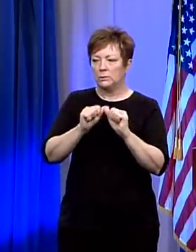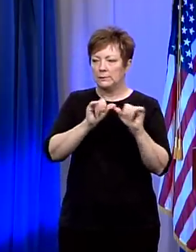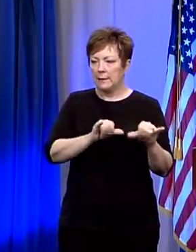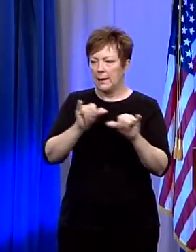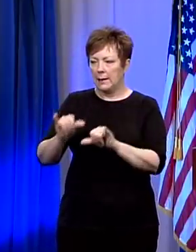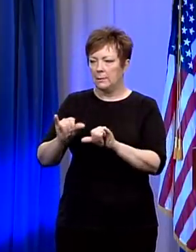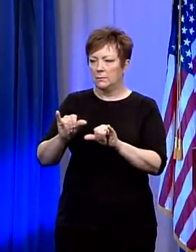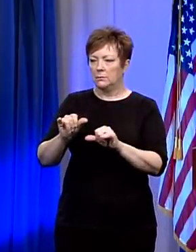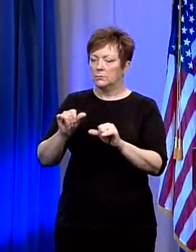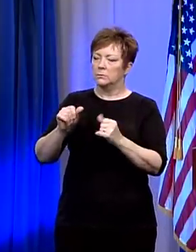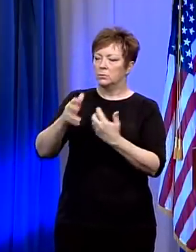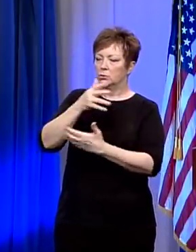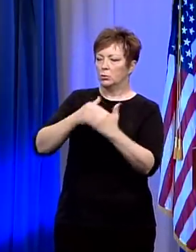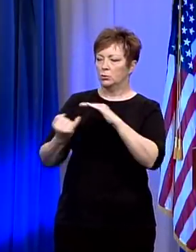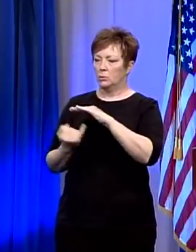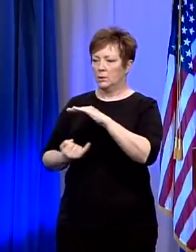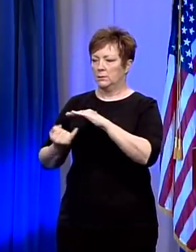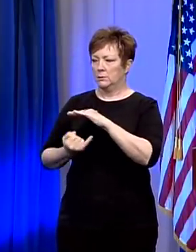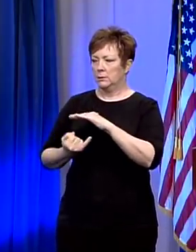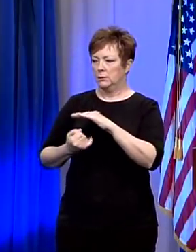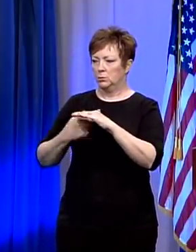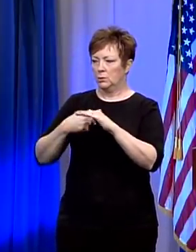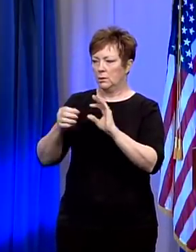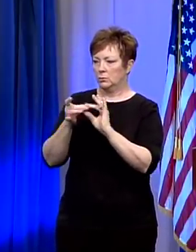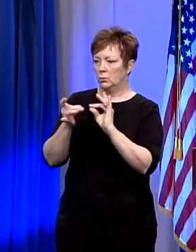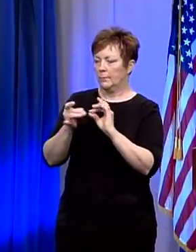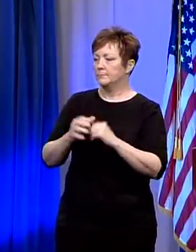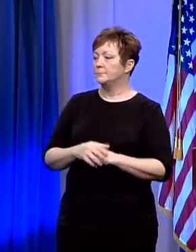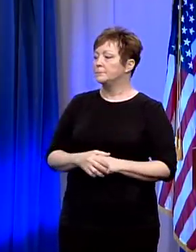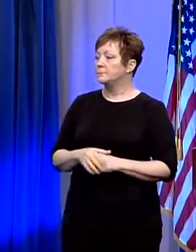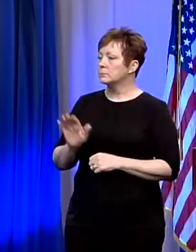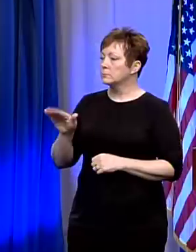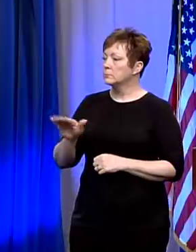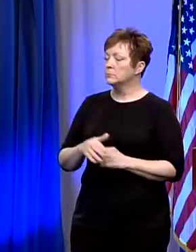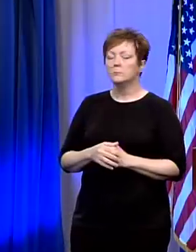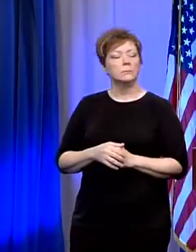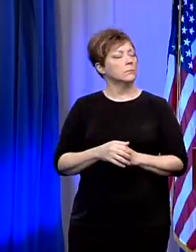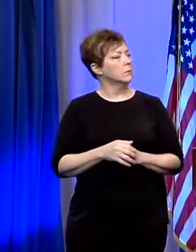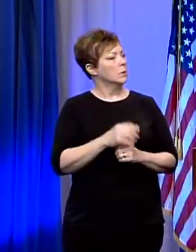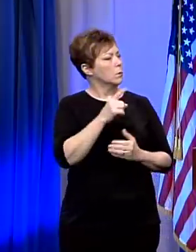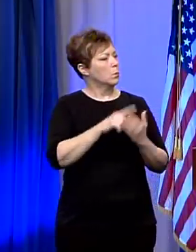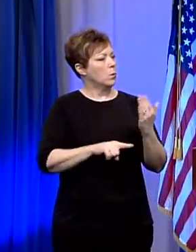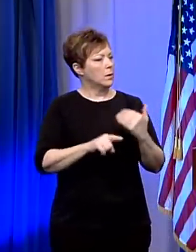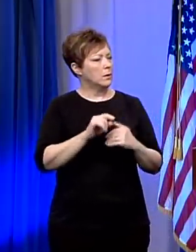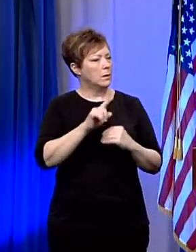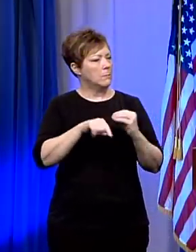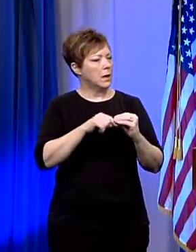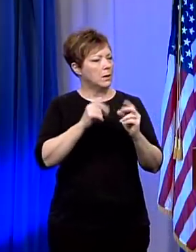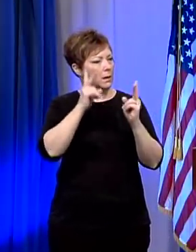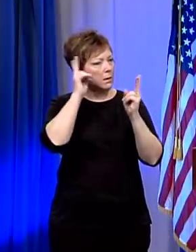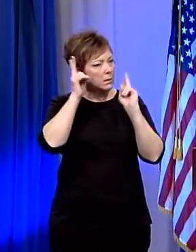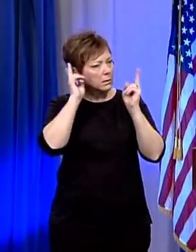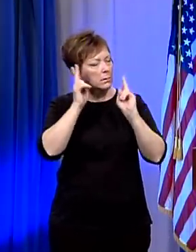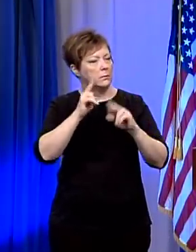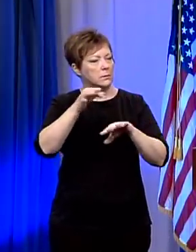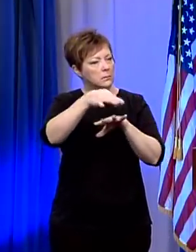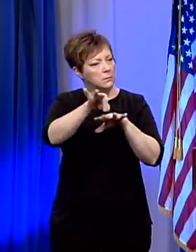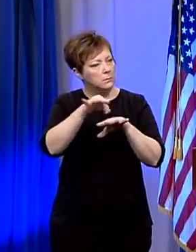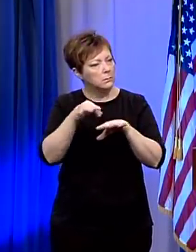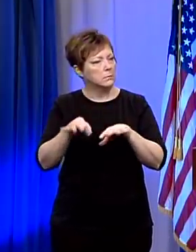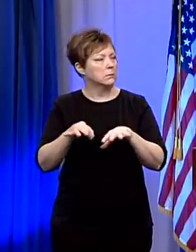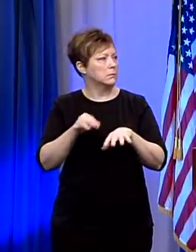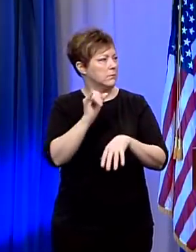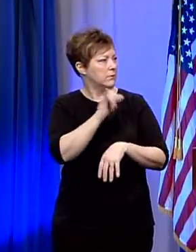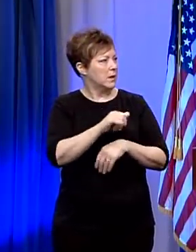social isolation techniques. Dr. Harris, what would you urge people to do about nail salons, hair salons, barber shops, that sort of